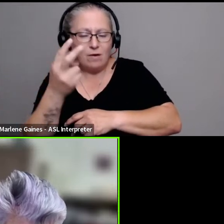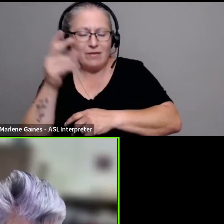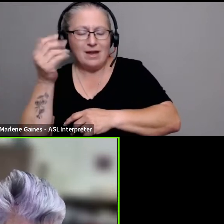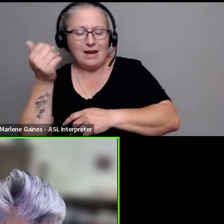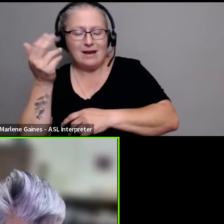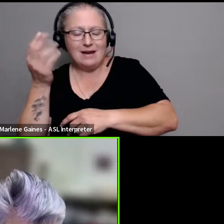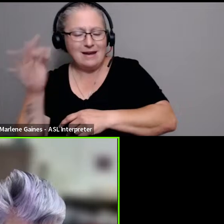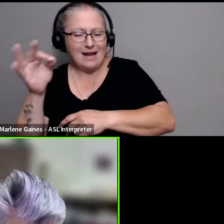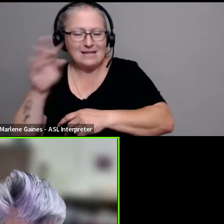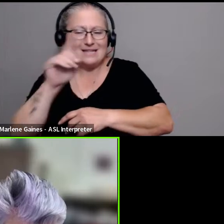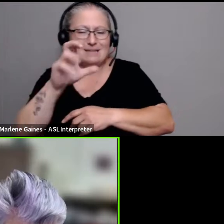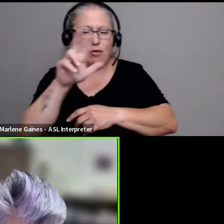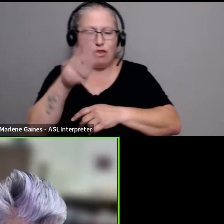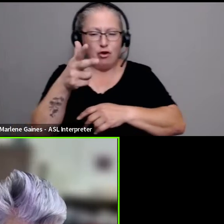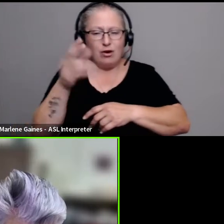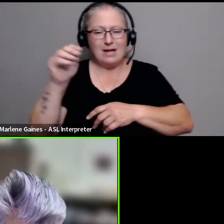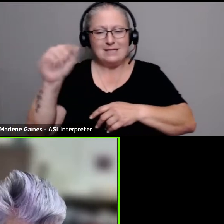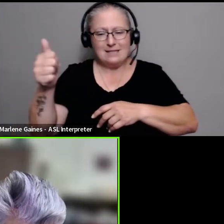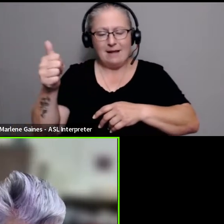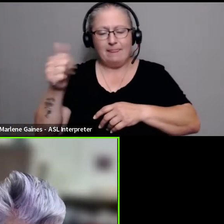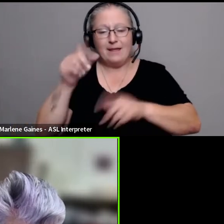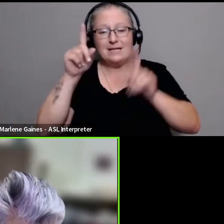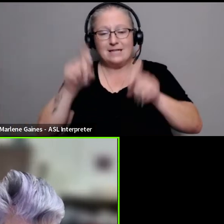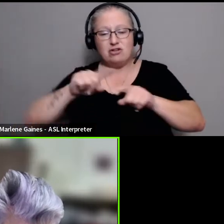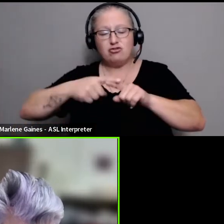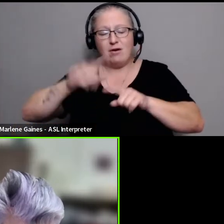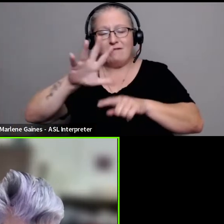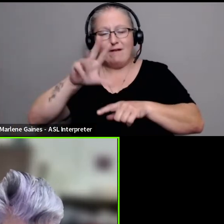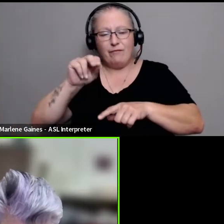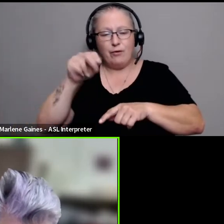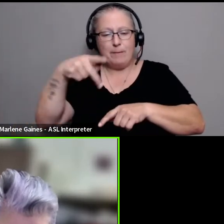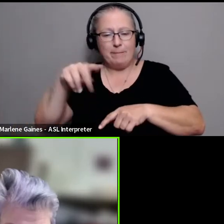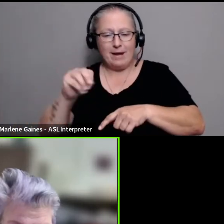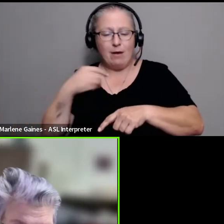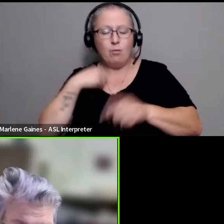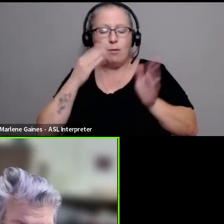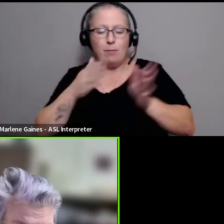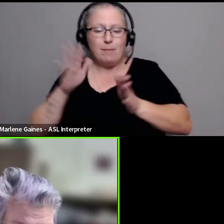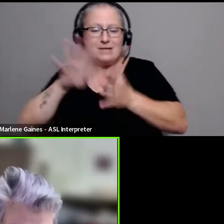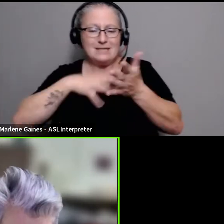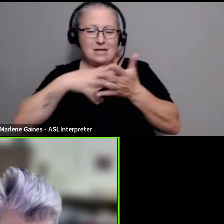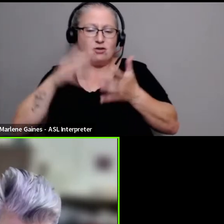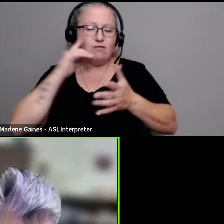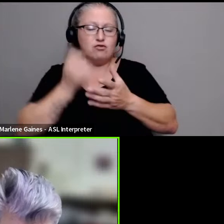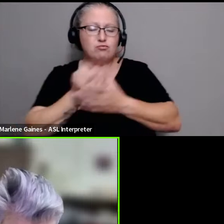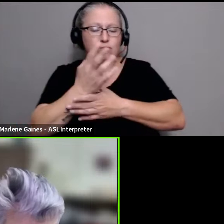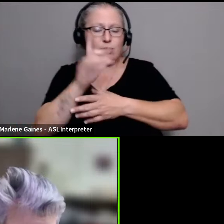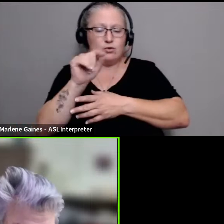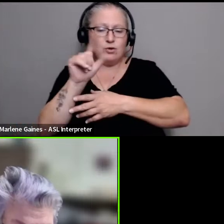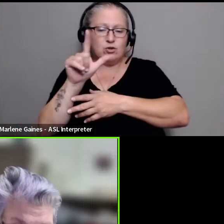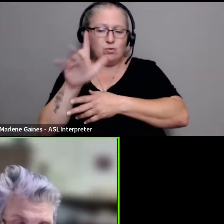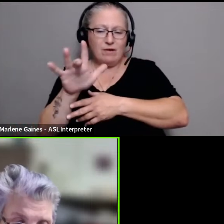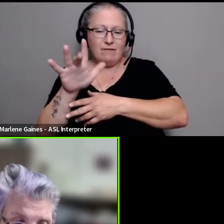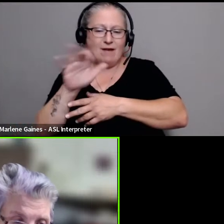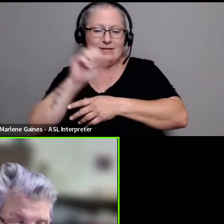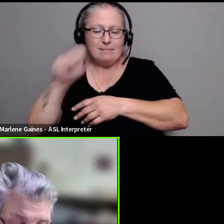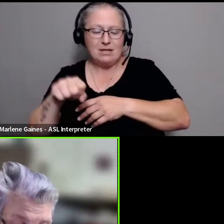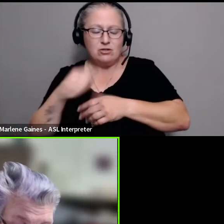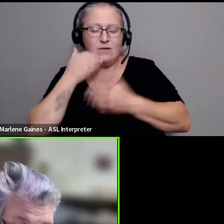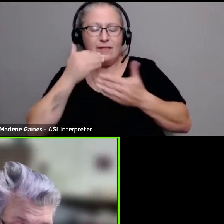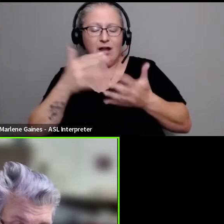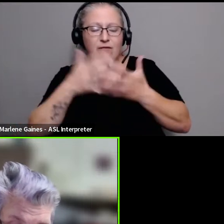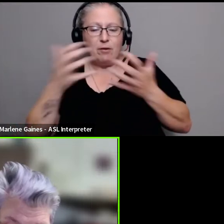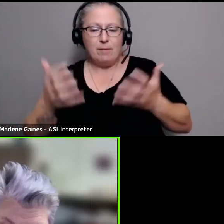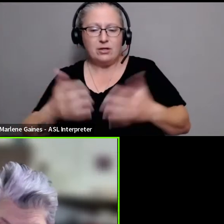December 10th. All tests will start at 5:30 p.m. And we are preparing our schedules for spring of 2025 semester. Thank you